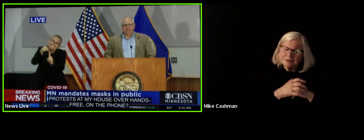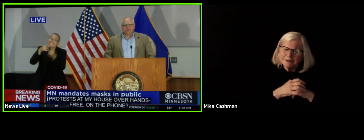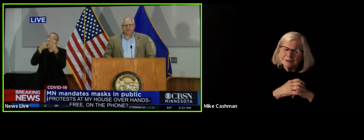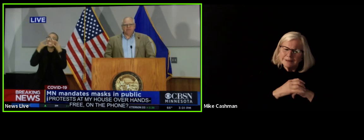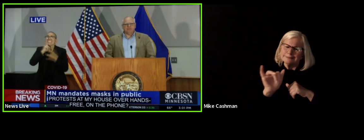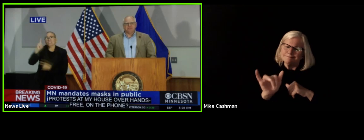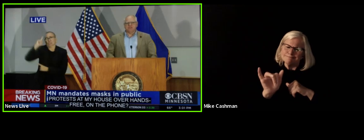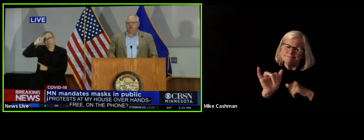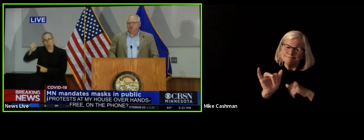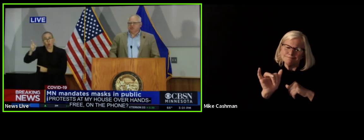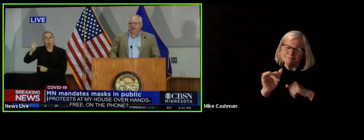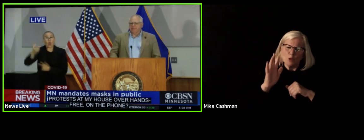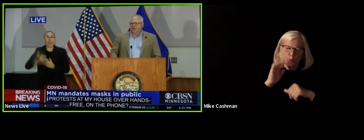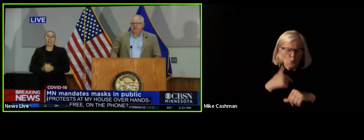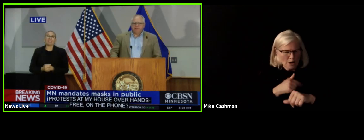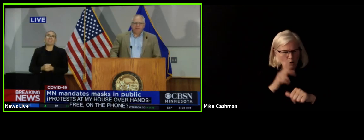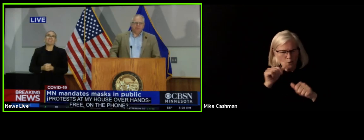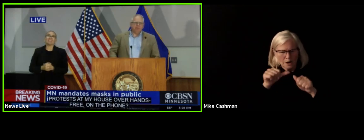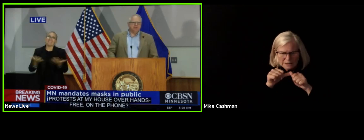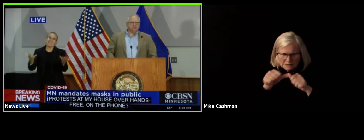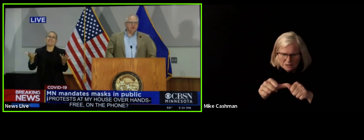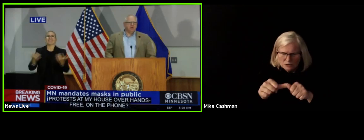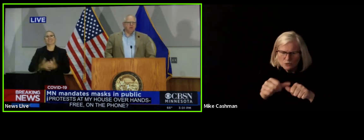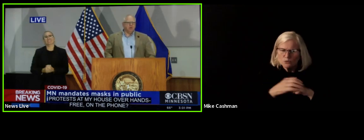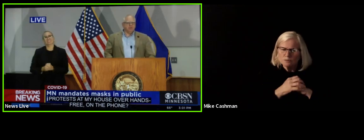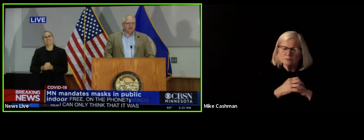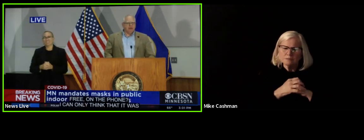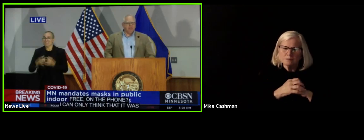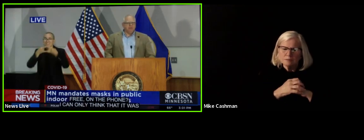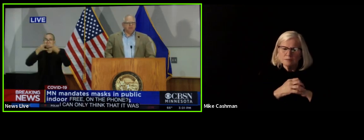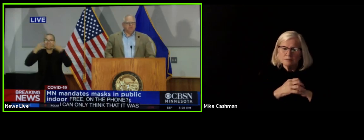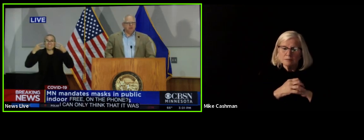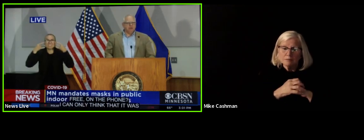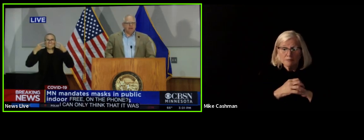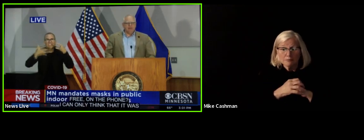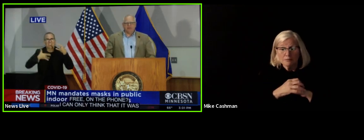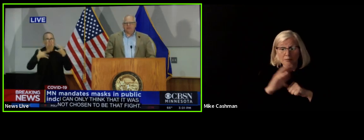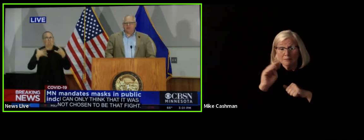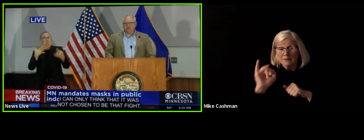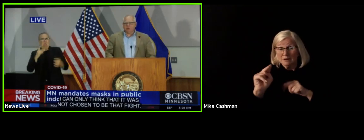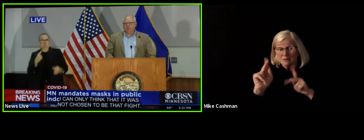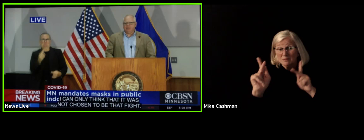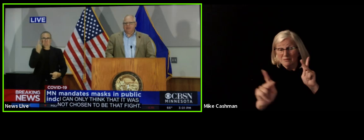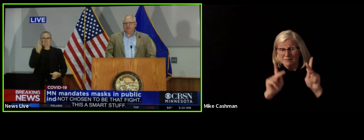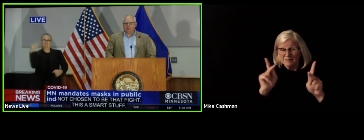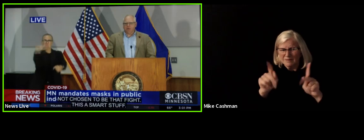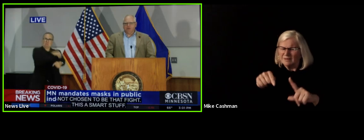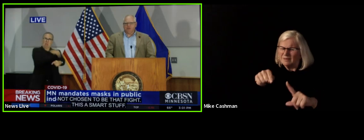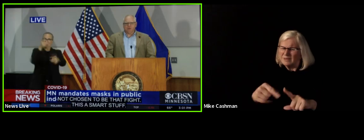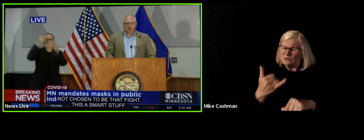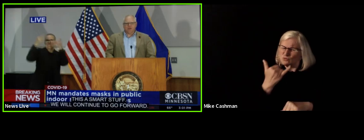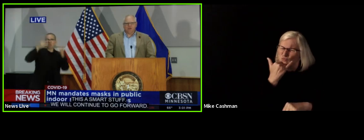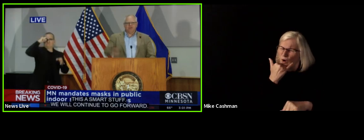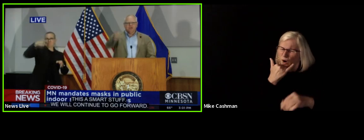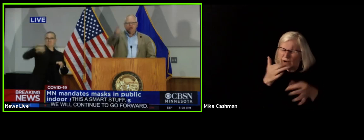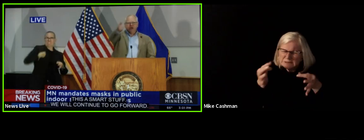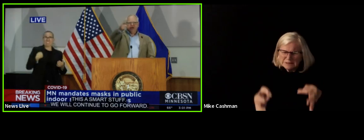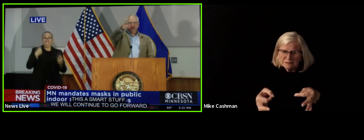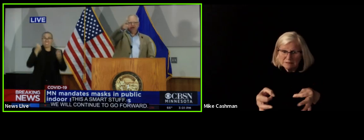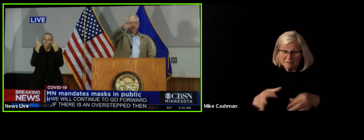a belief that this is an overstep, the people in Minnesota will reflect that. But at this point in time, I think it's overwhelmingly supported that they want to do